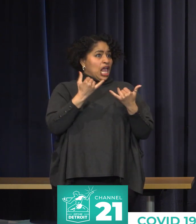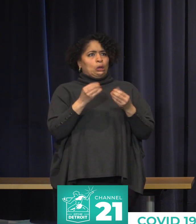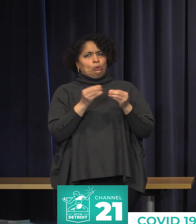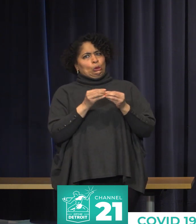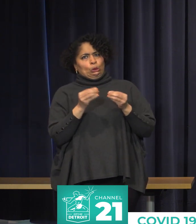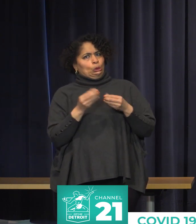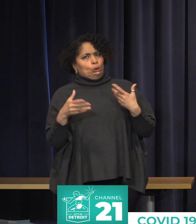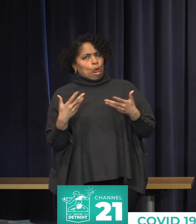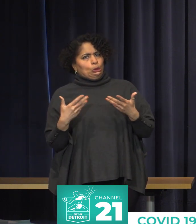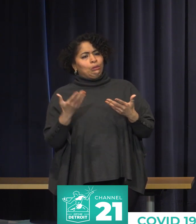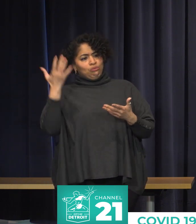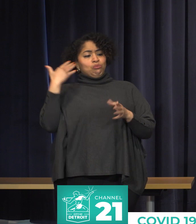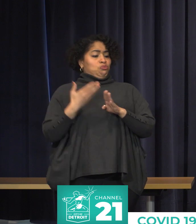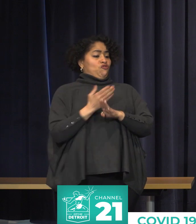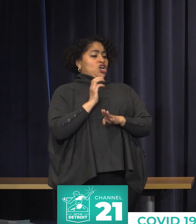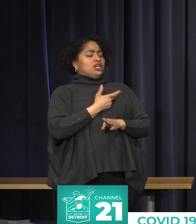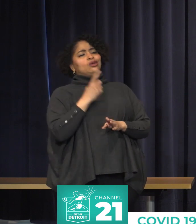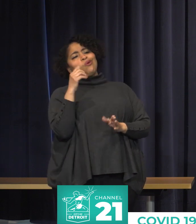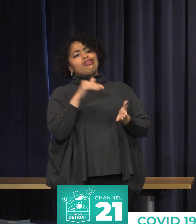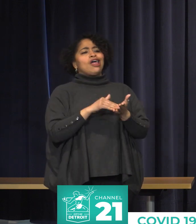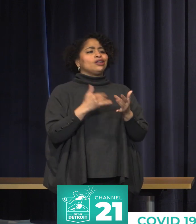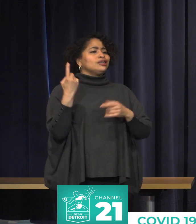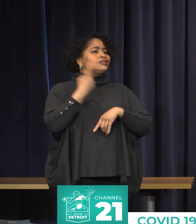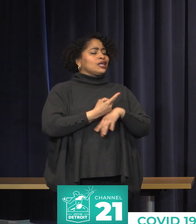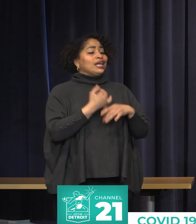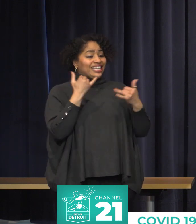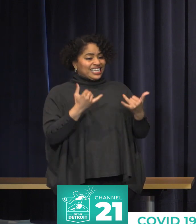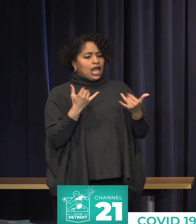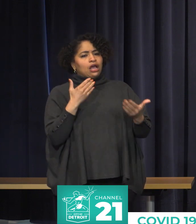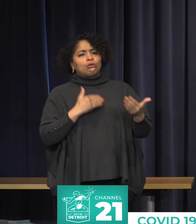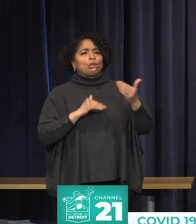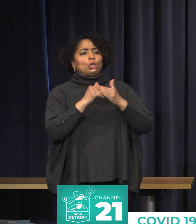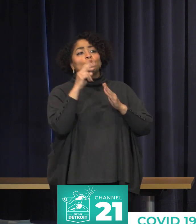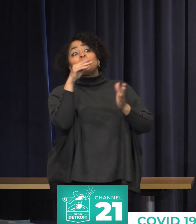probably, before us it was probably 1,000 a day, now it's